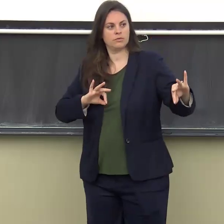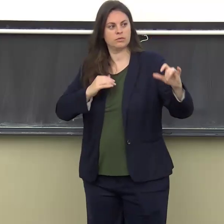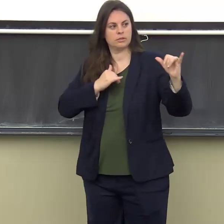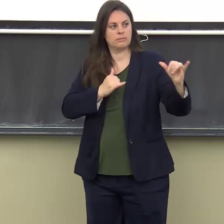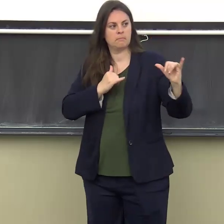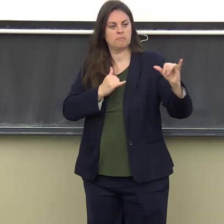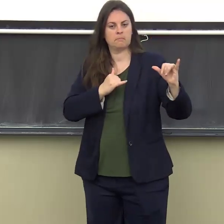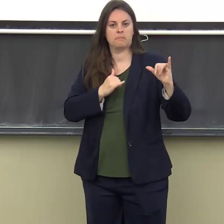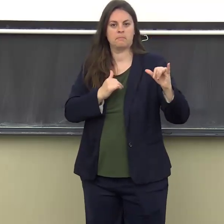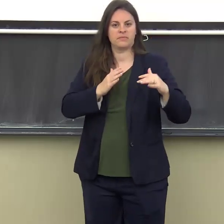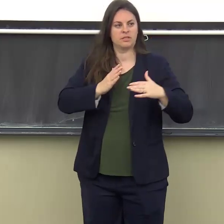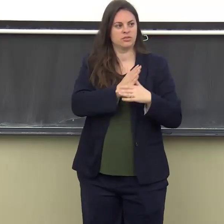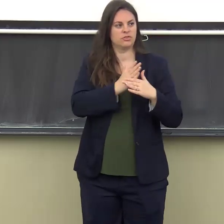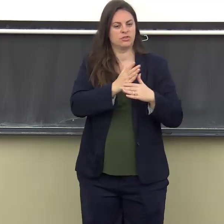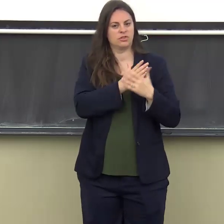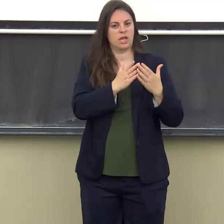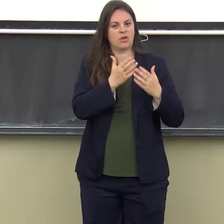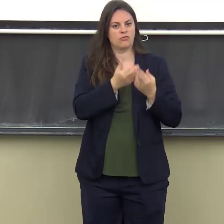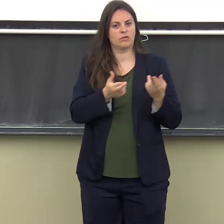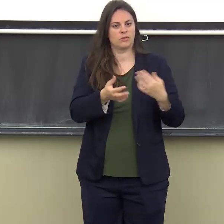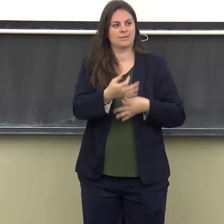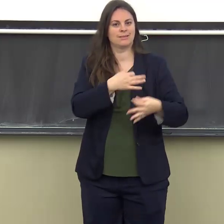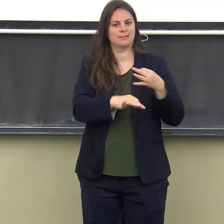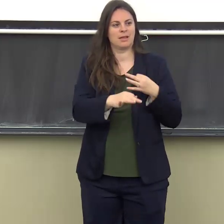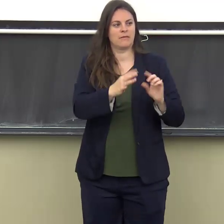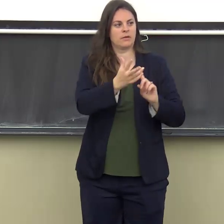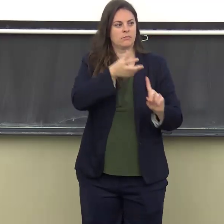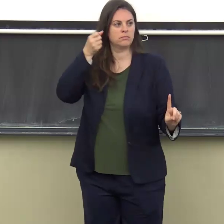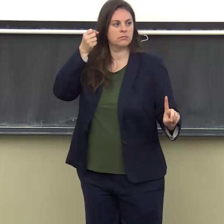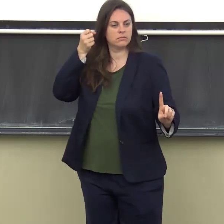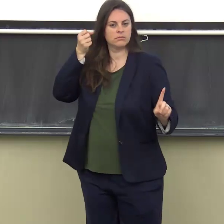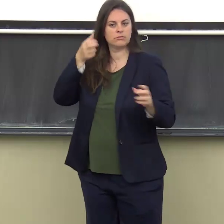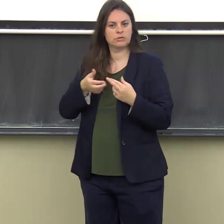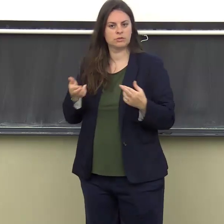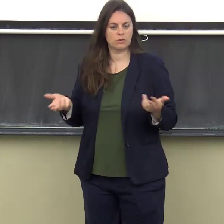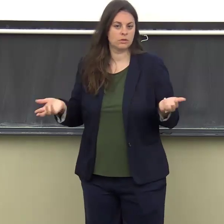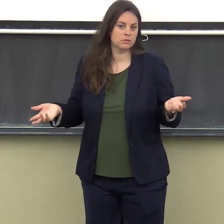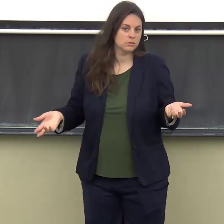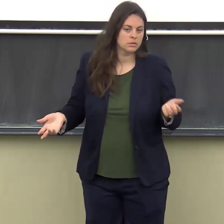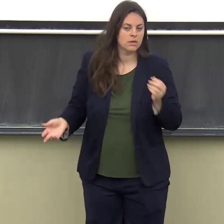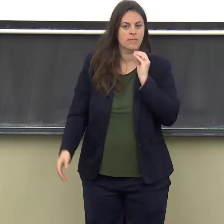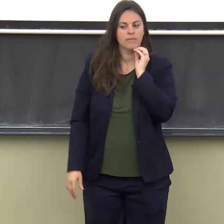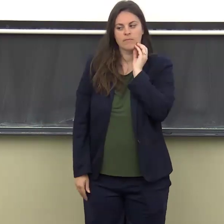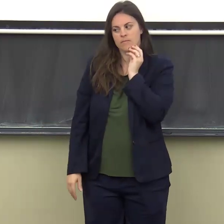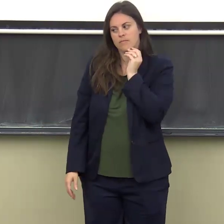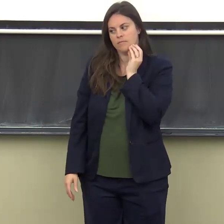it's a shared resource as opposed to an extracted resource. So is that, I mean,